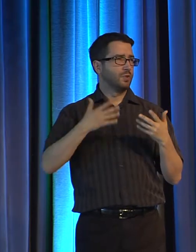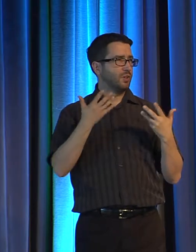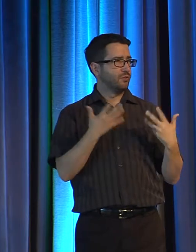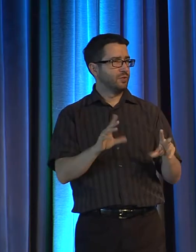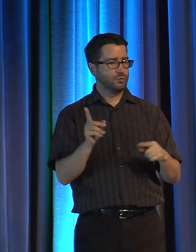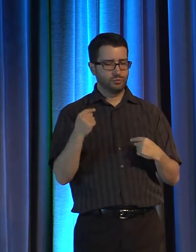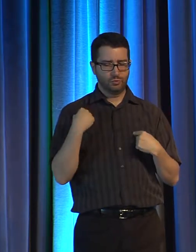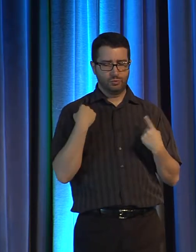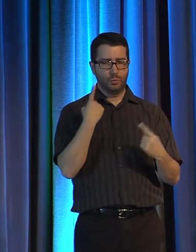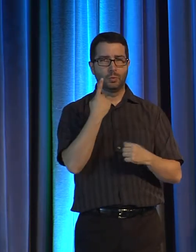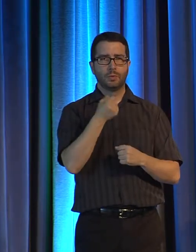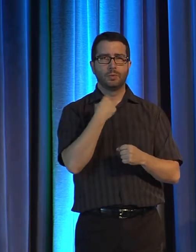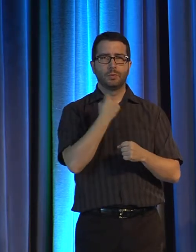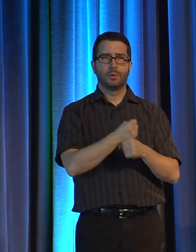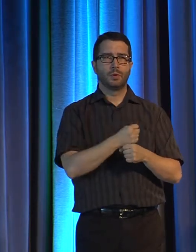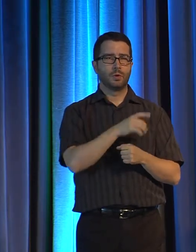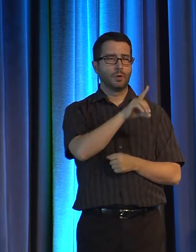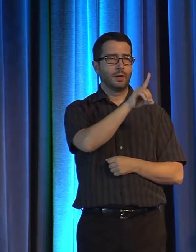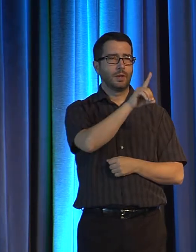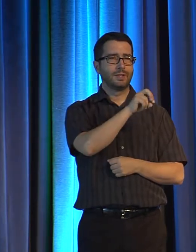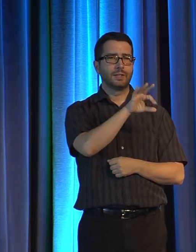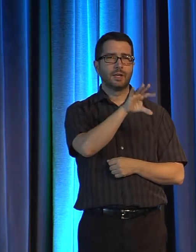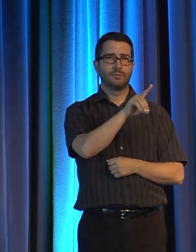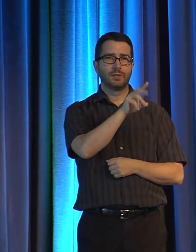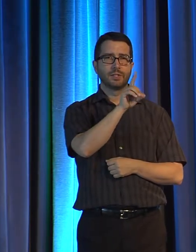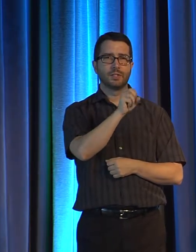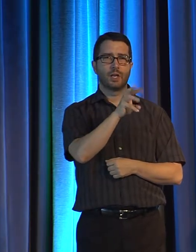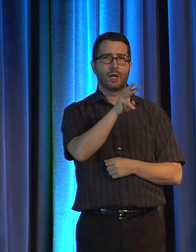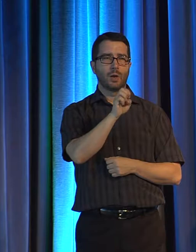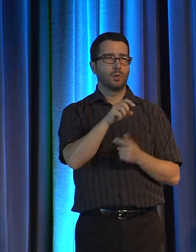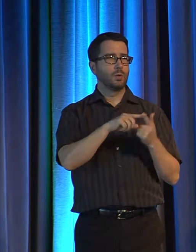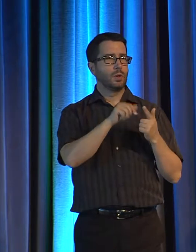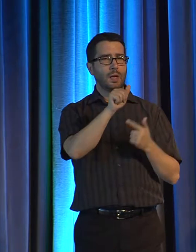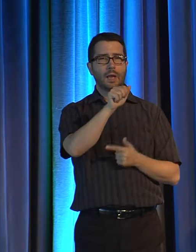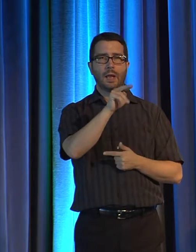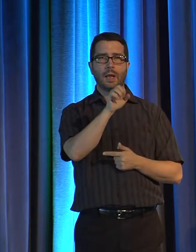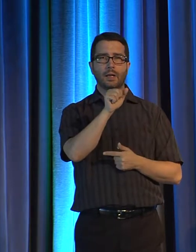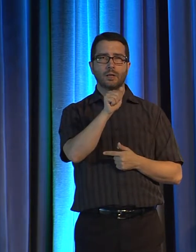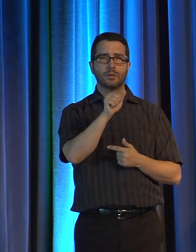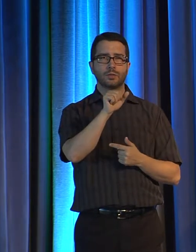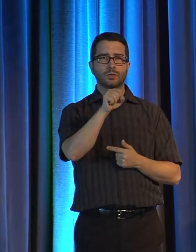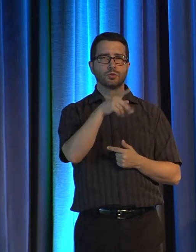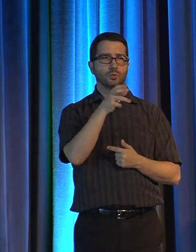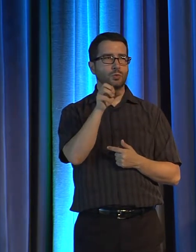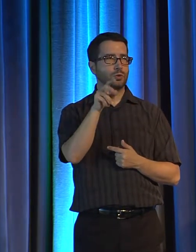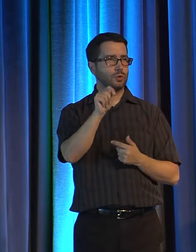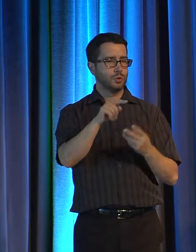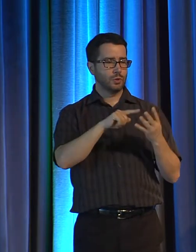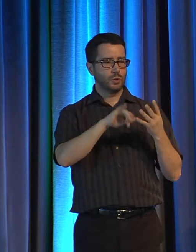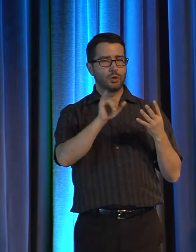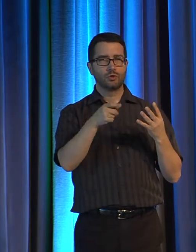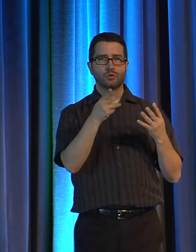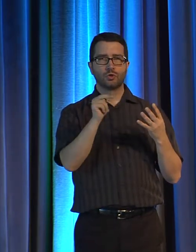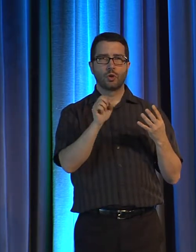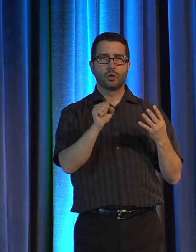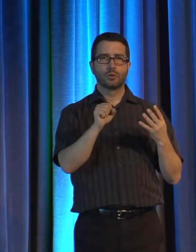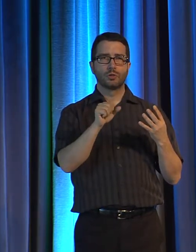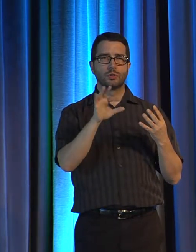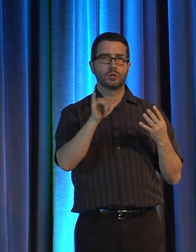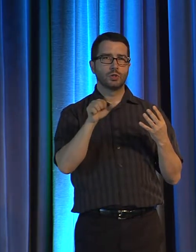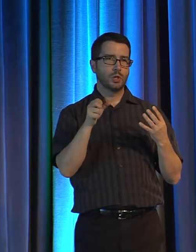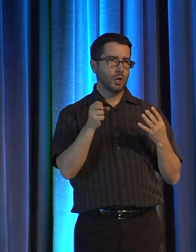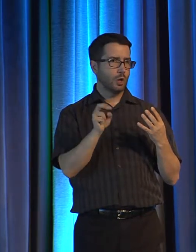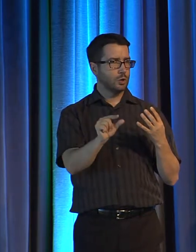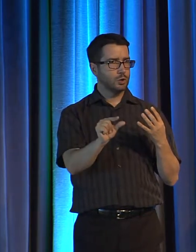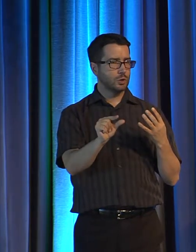last year or so. David Dow, Anna Stewart, John Young, and former board chair Steve